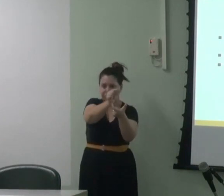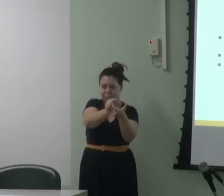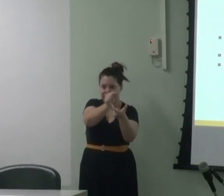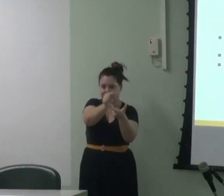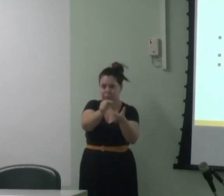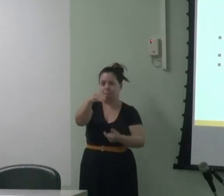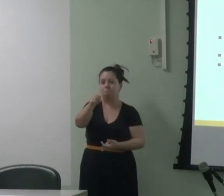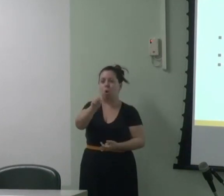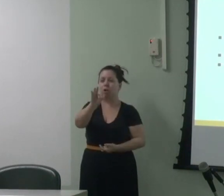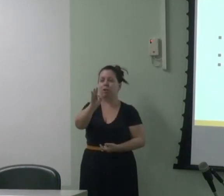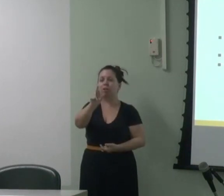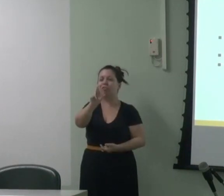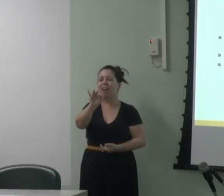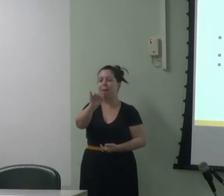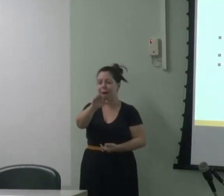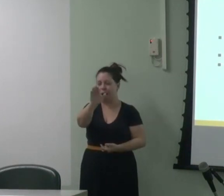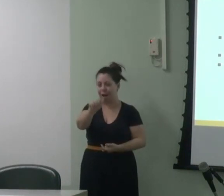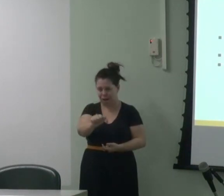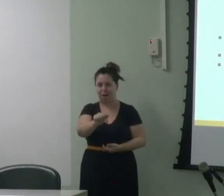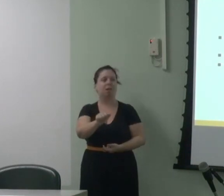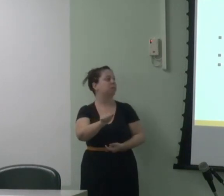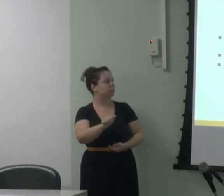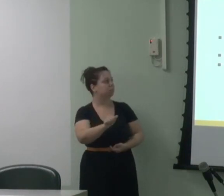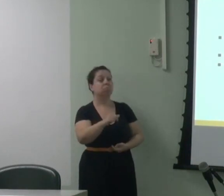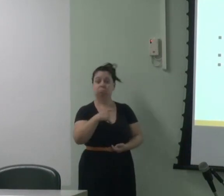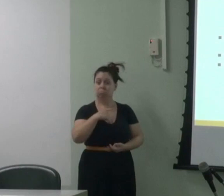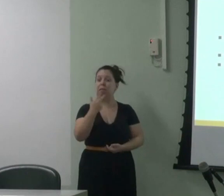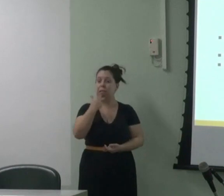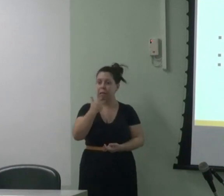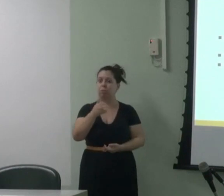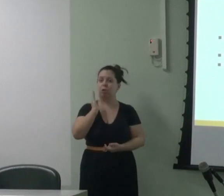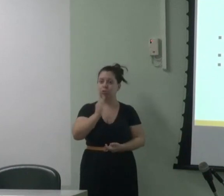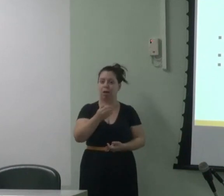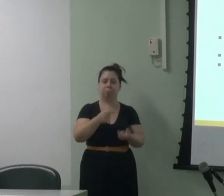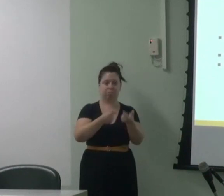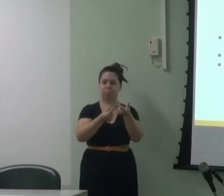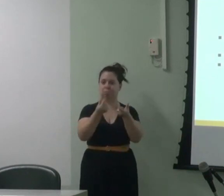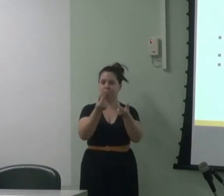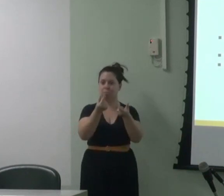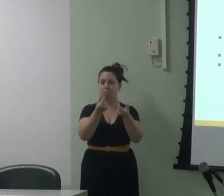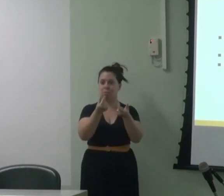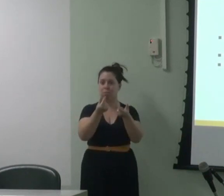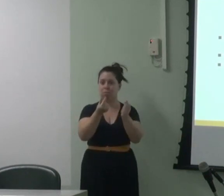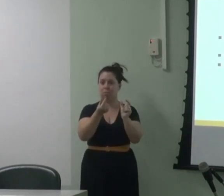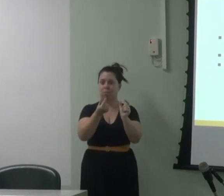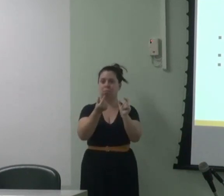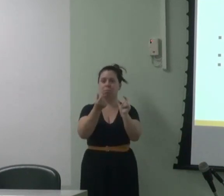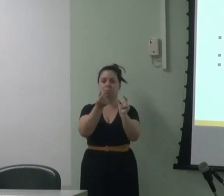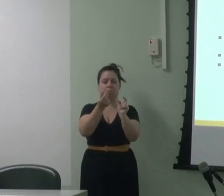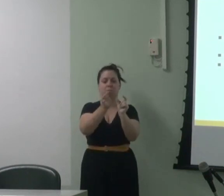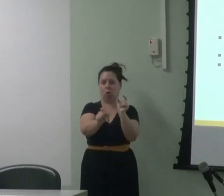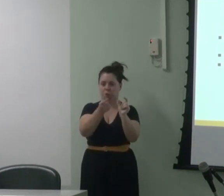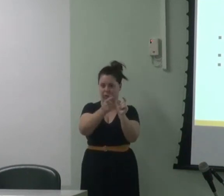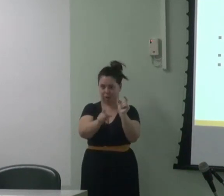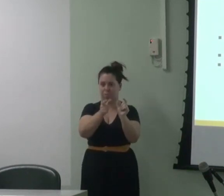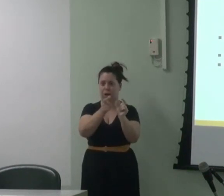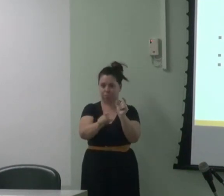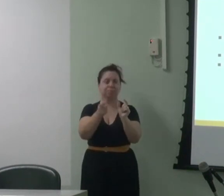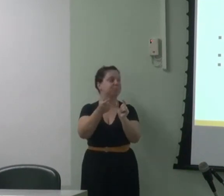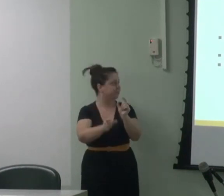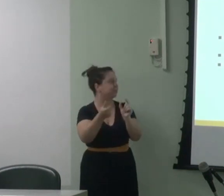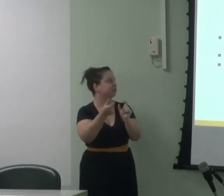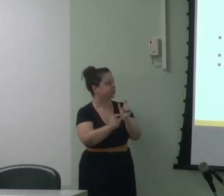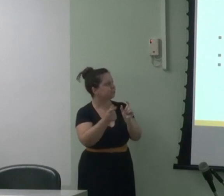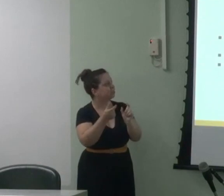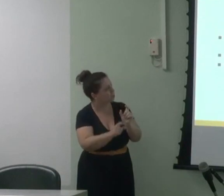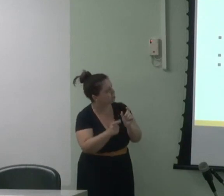30 languages. It is based on existing language resources, so there is no manual segmentation done when compiling